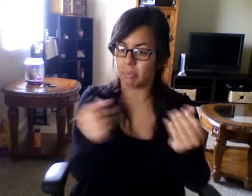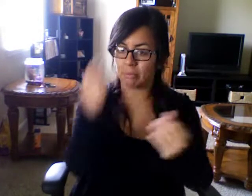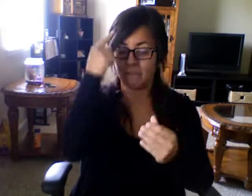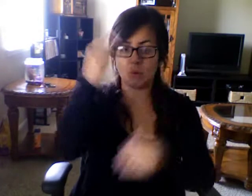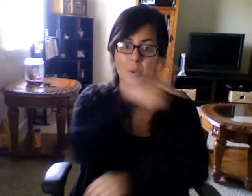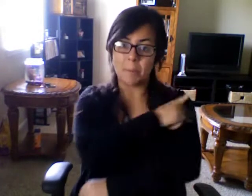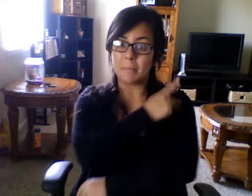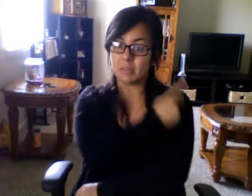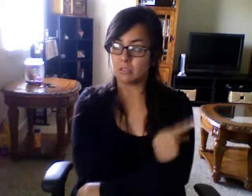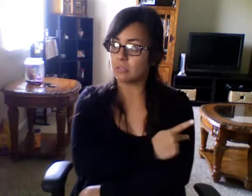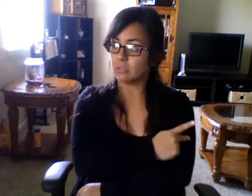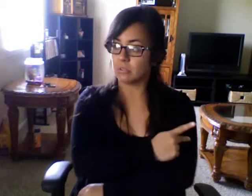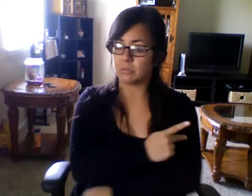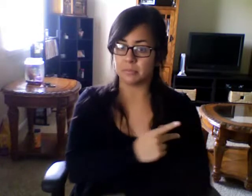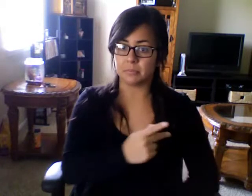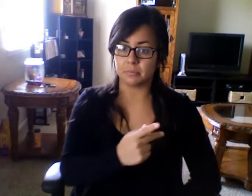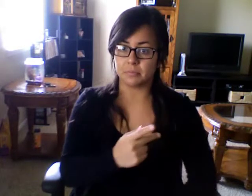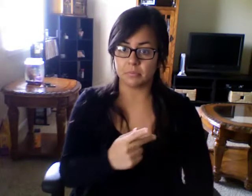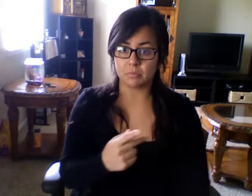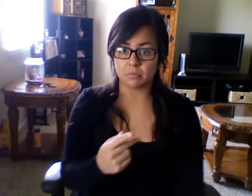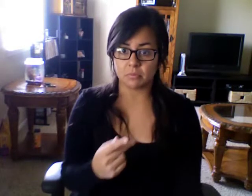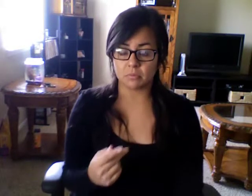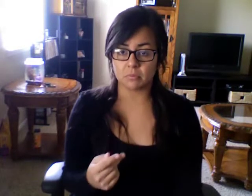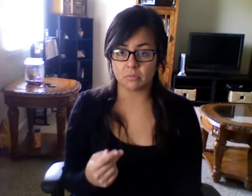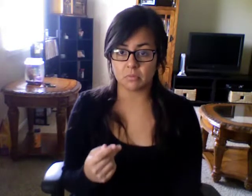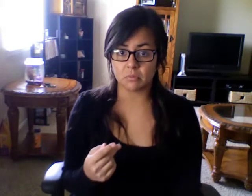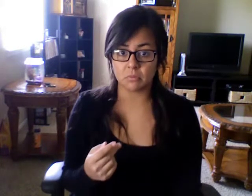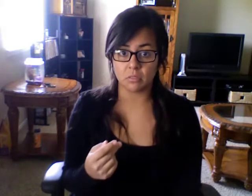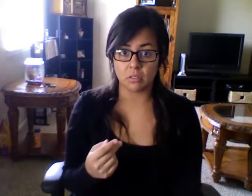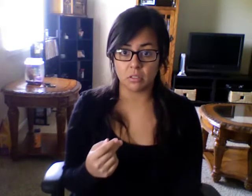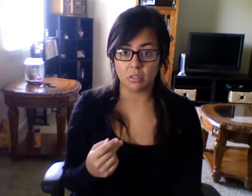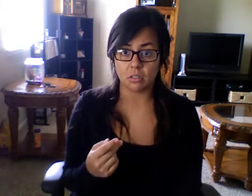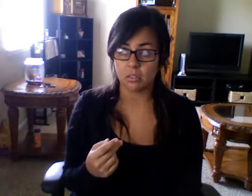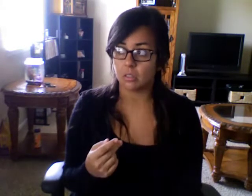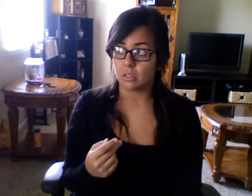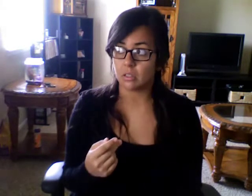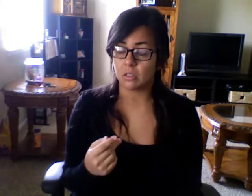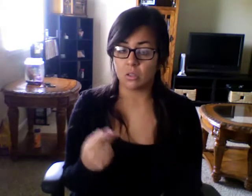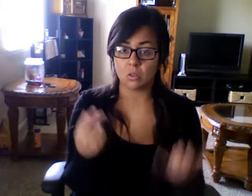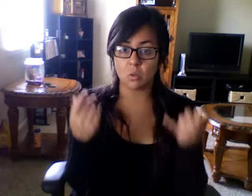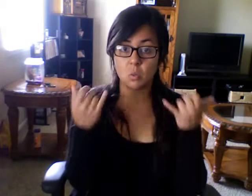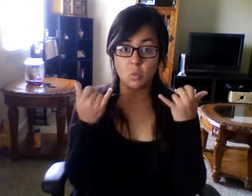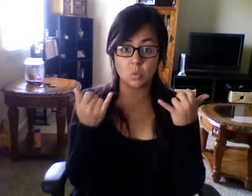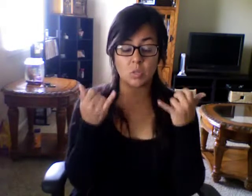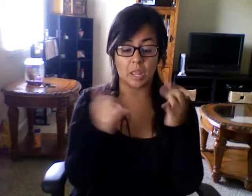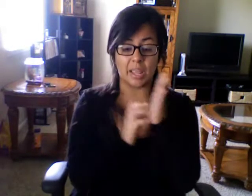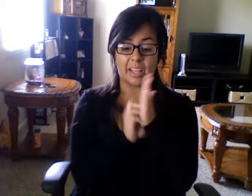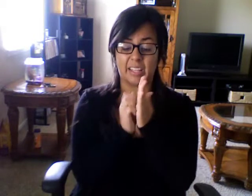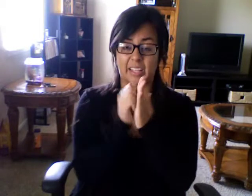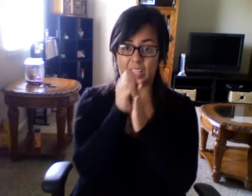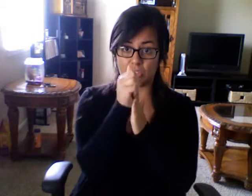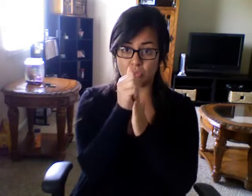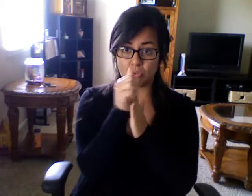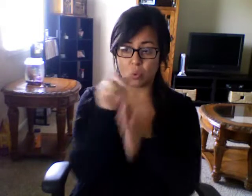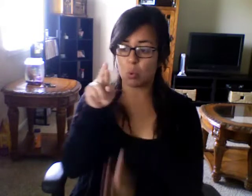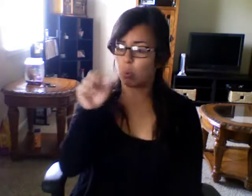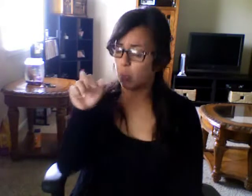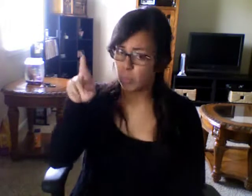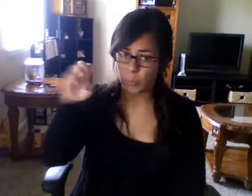but I'd like to tell you today a story about a very rare cancer called midline carcinoma, about the protein target, the